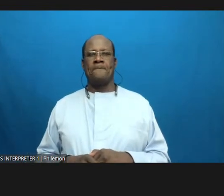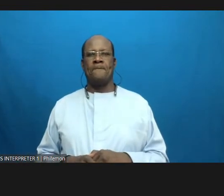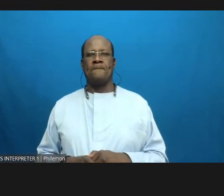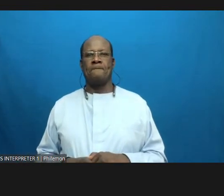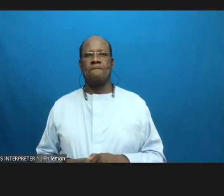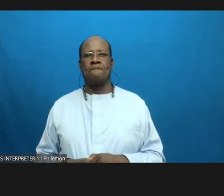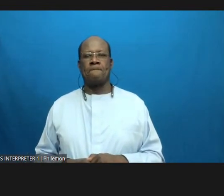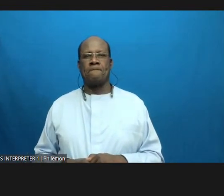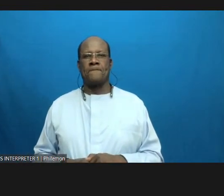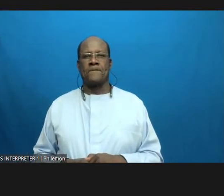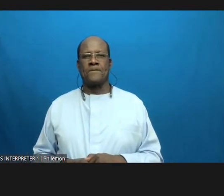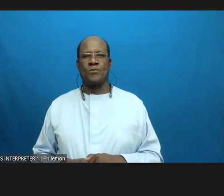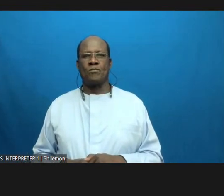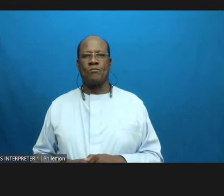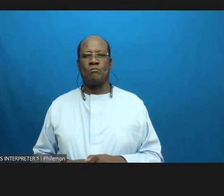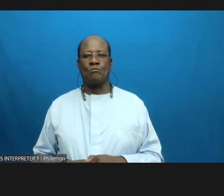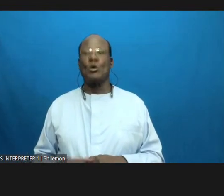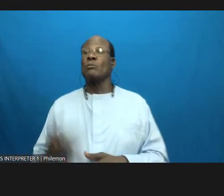moderator.